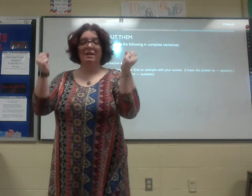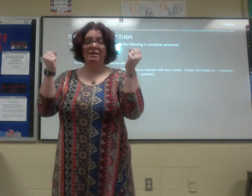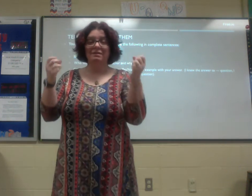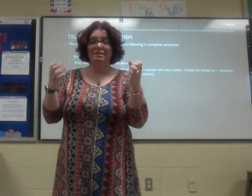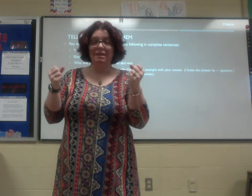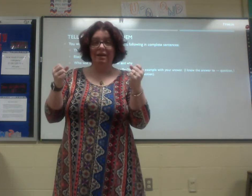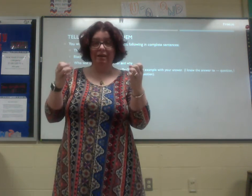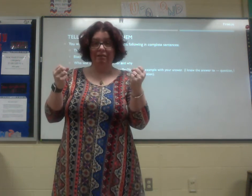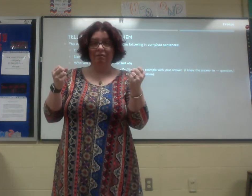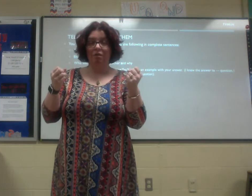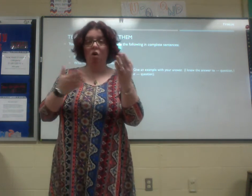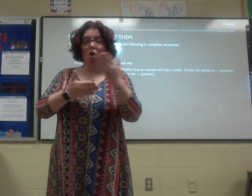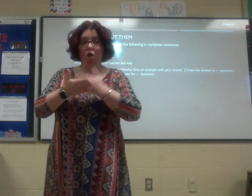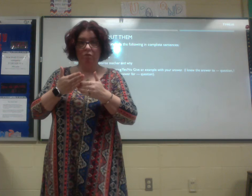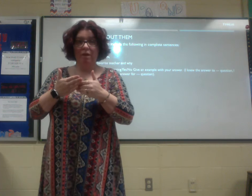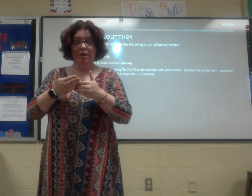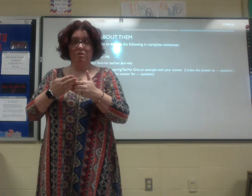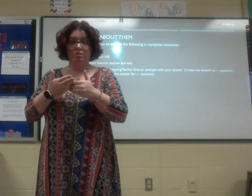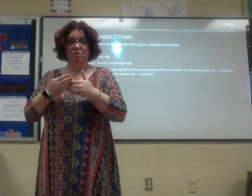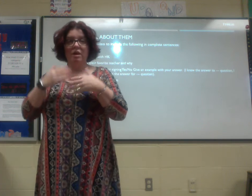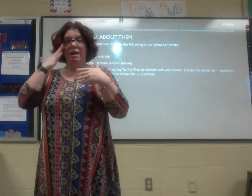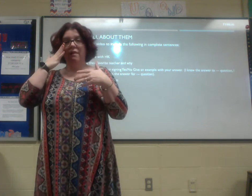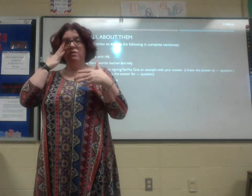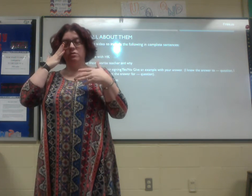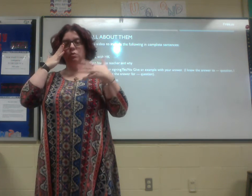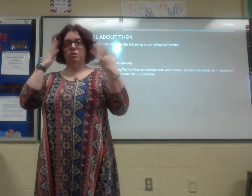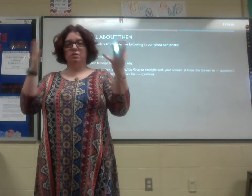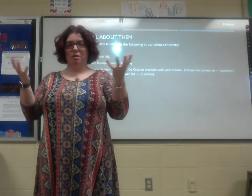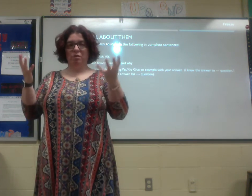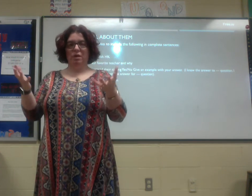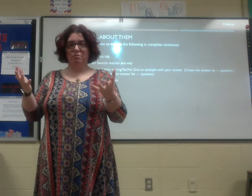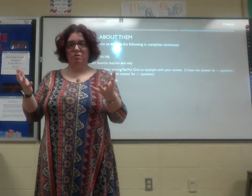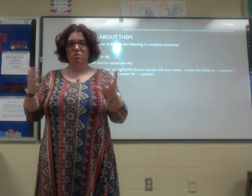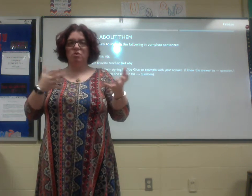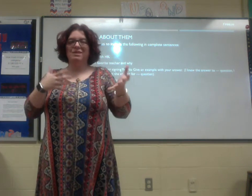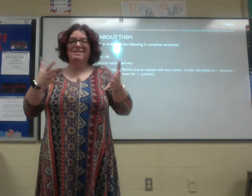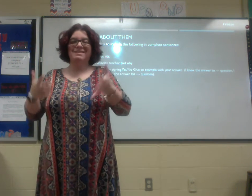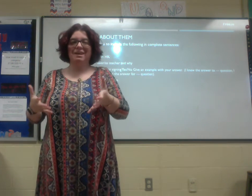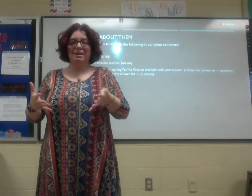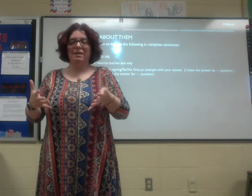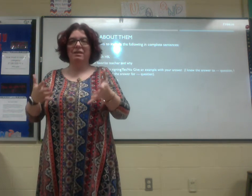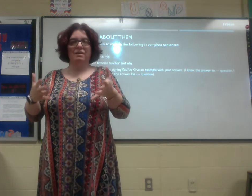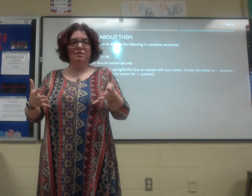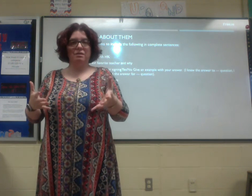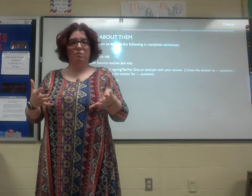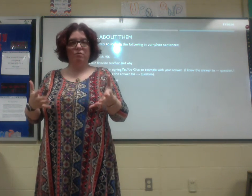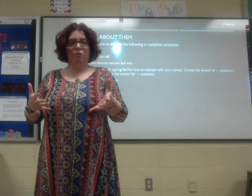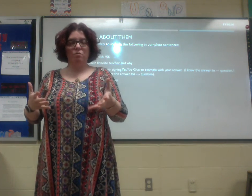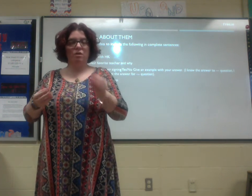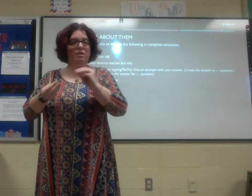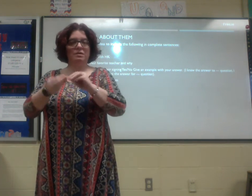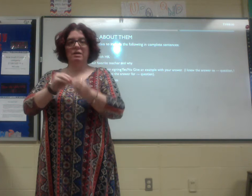then sign all of my answers. And this is where the summary comes into it. You're going to sign it in a summary form. You're not going to sign number